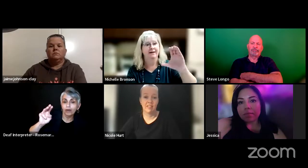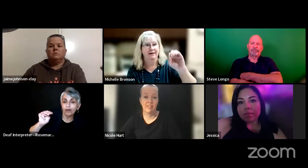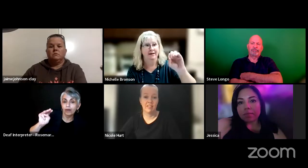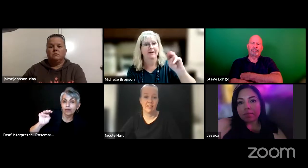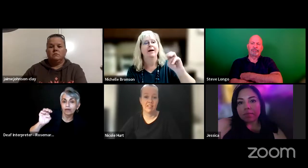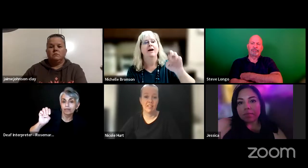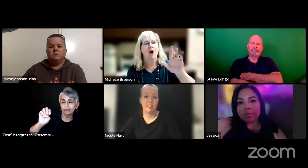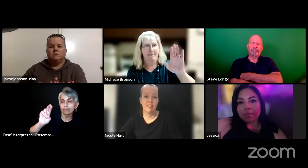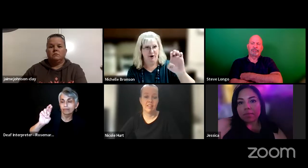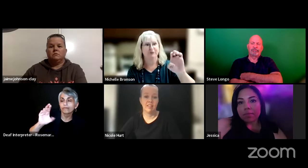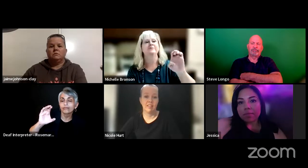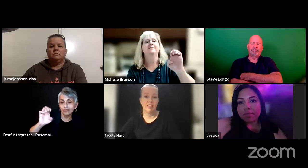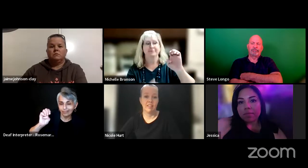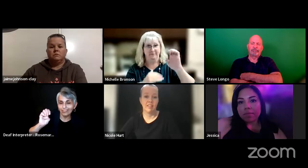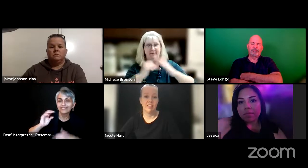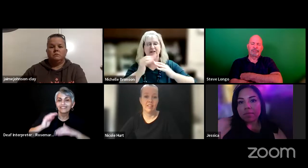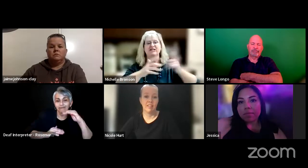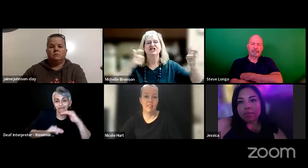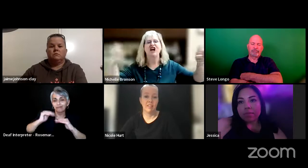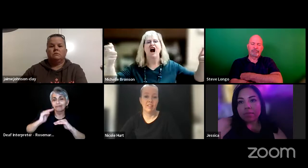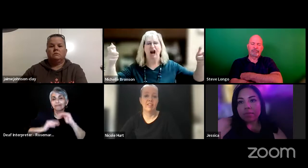It'll be in the Commerce Building this time.